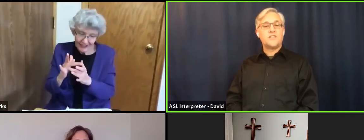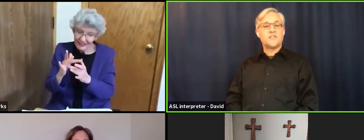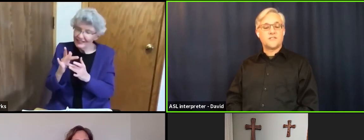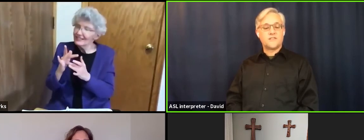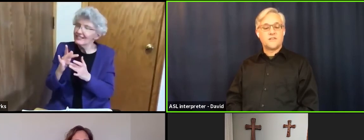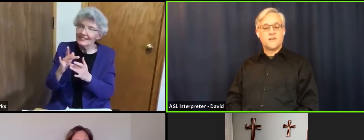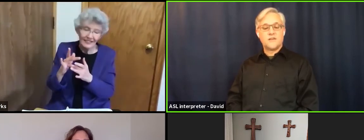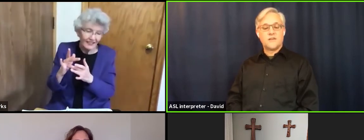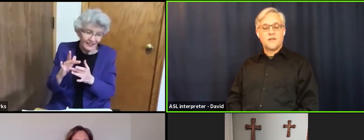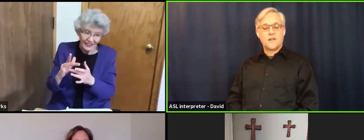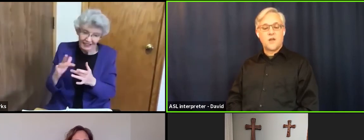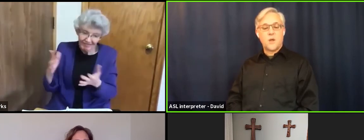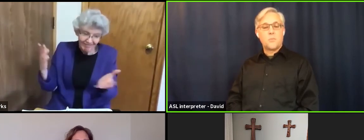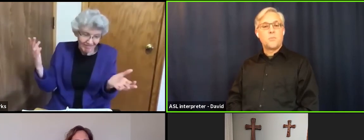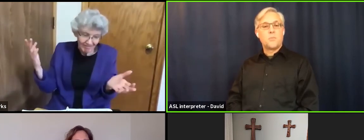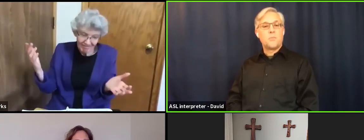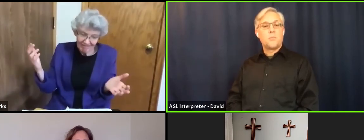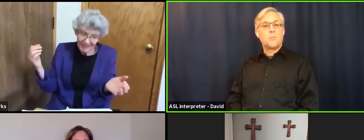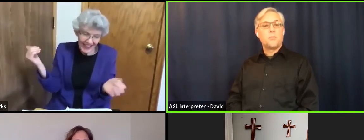Through Jesus,